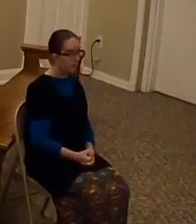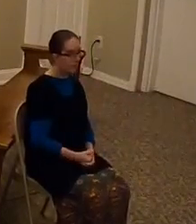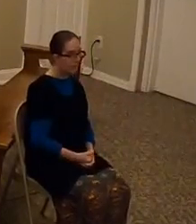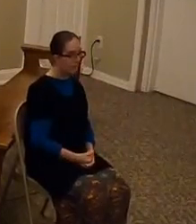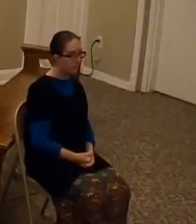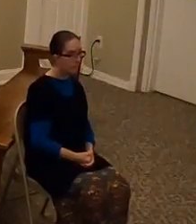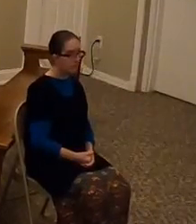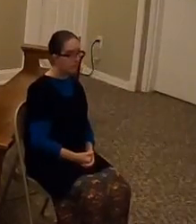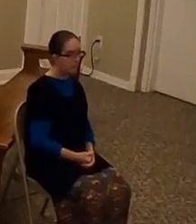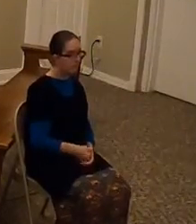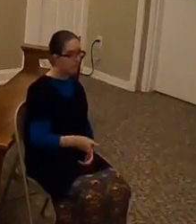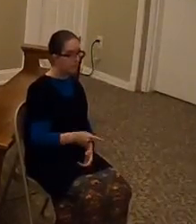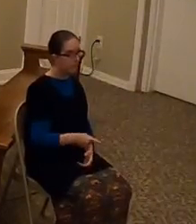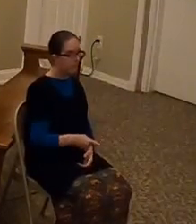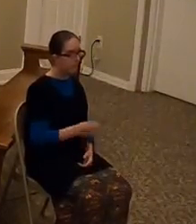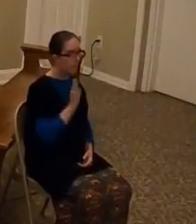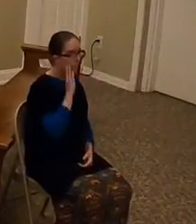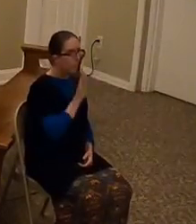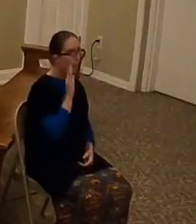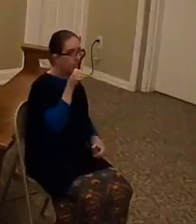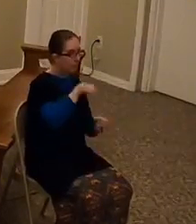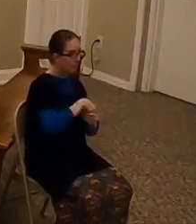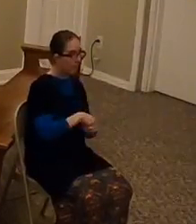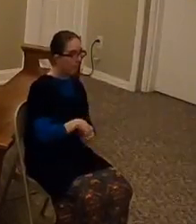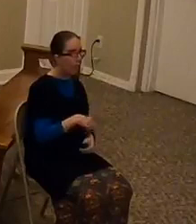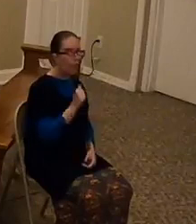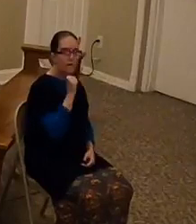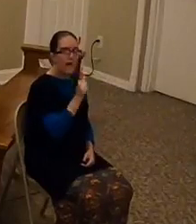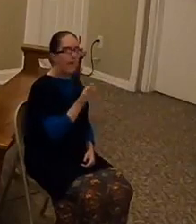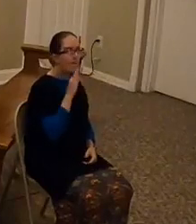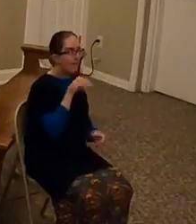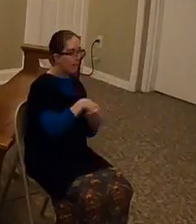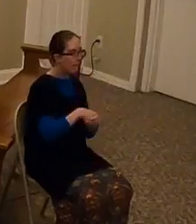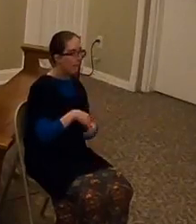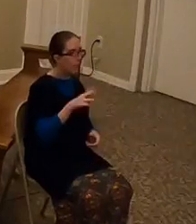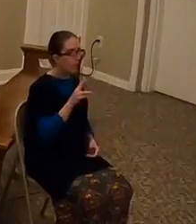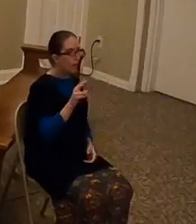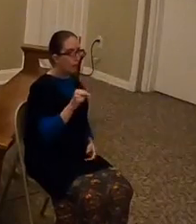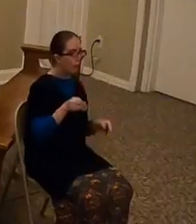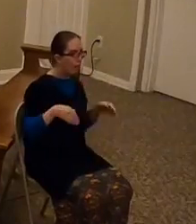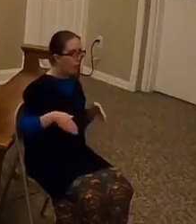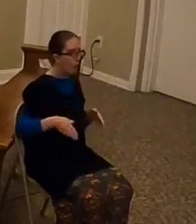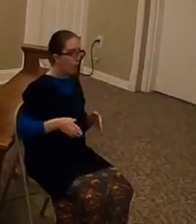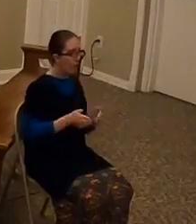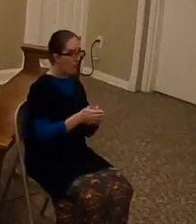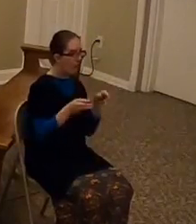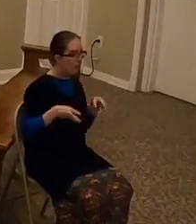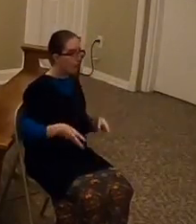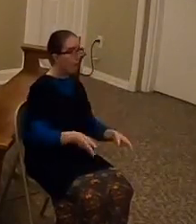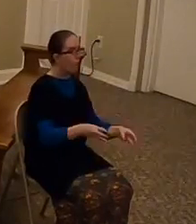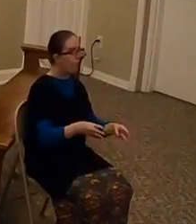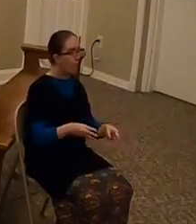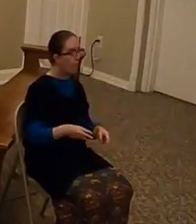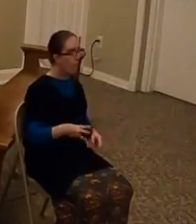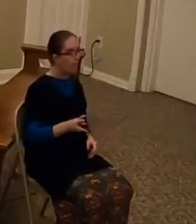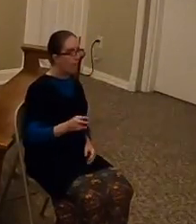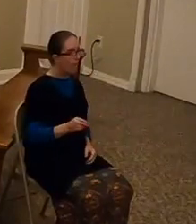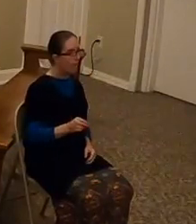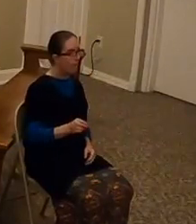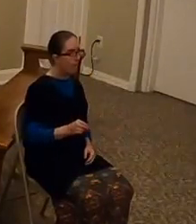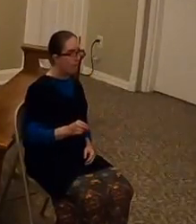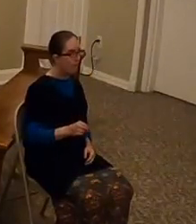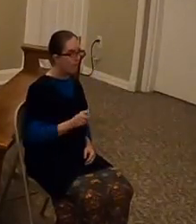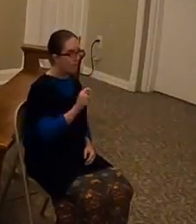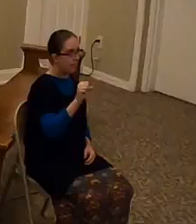Hallelujah. You're either going to be in or you're not going to be in. There ain't no halfway mark here. There ain't no straddling